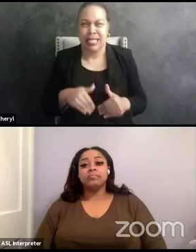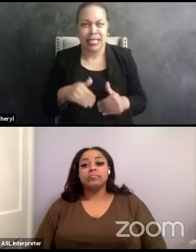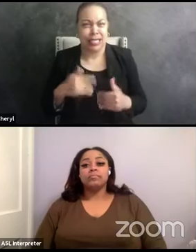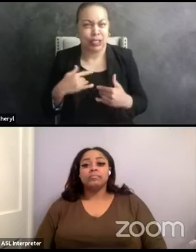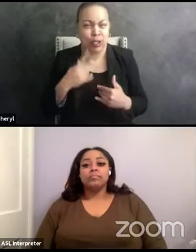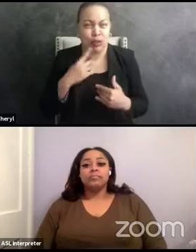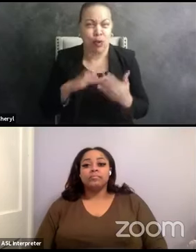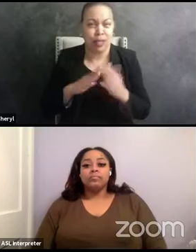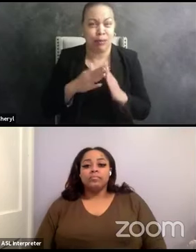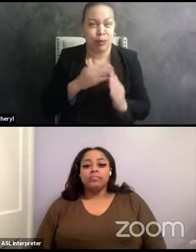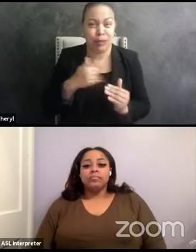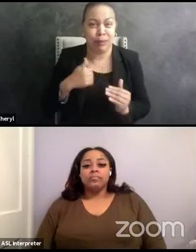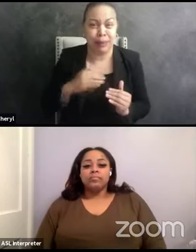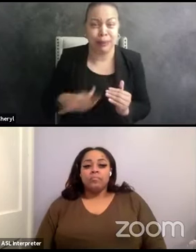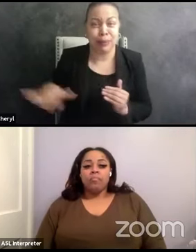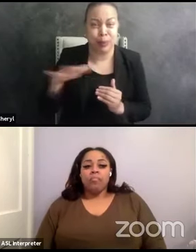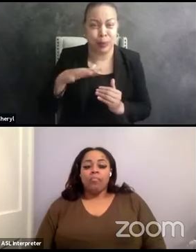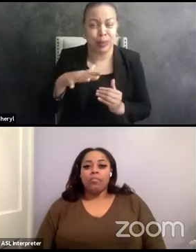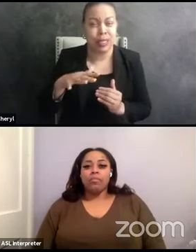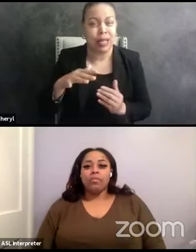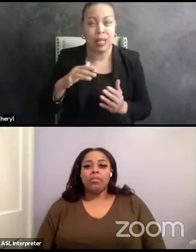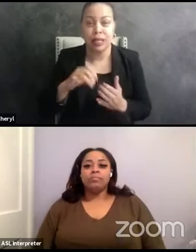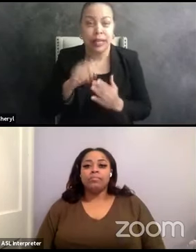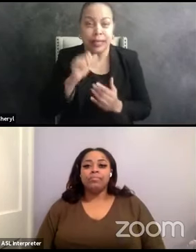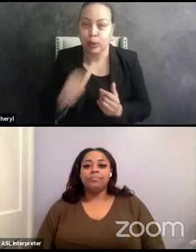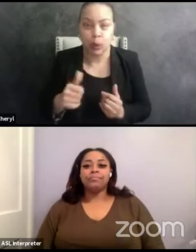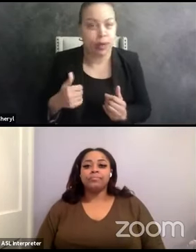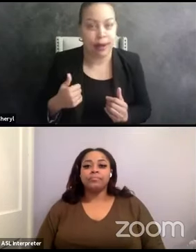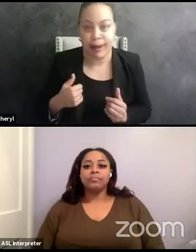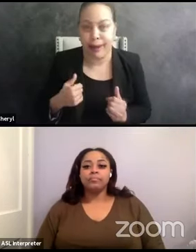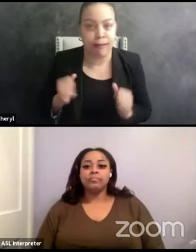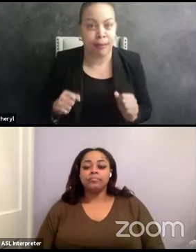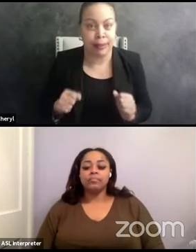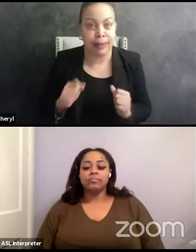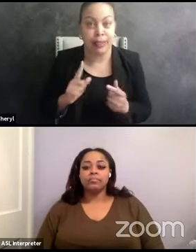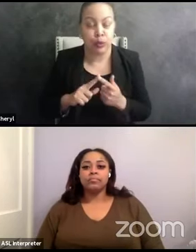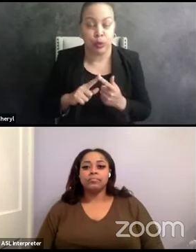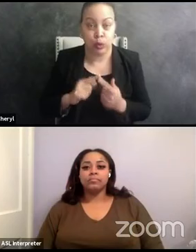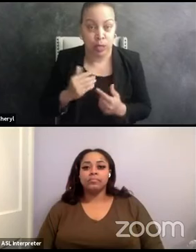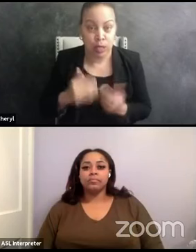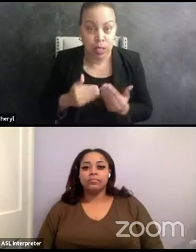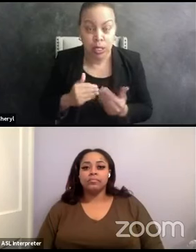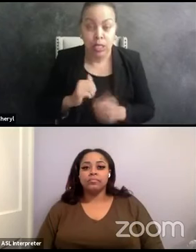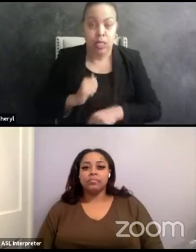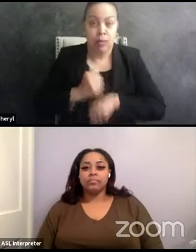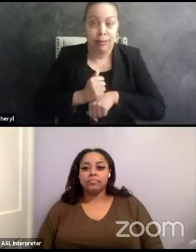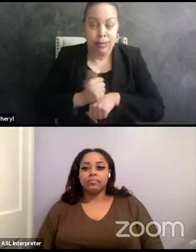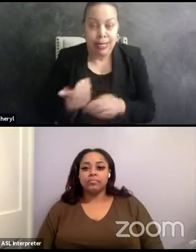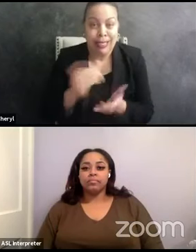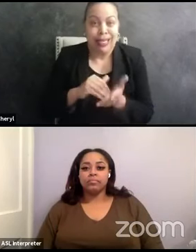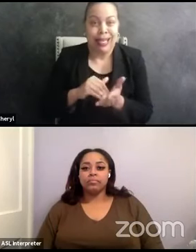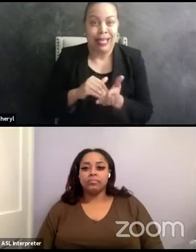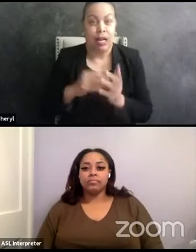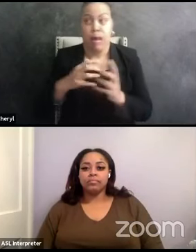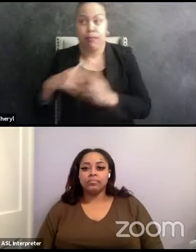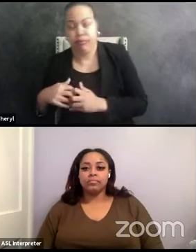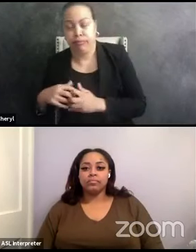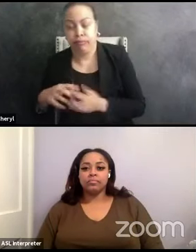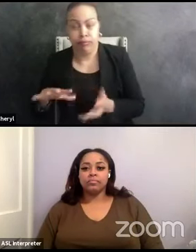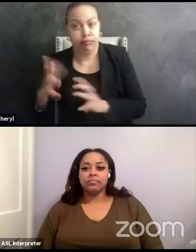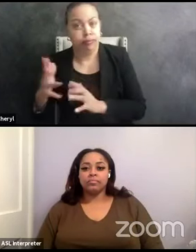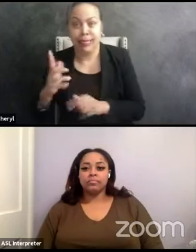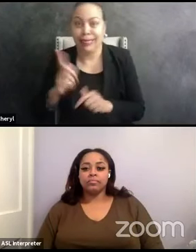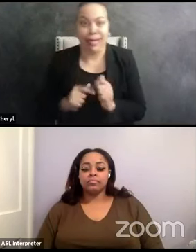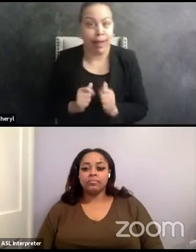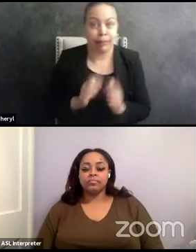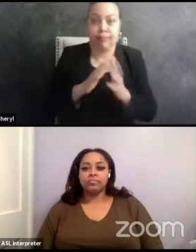community um, who who don't have the ability to rebuild after a disaster, who can't find any sort